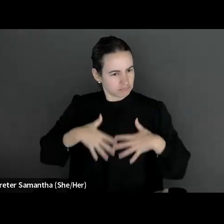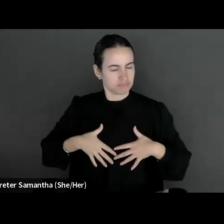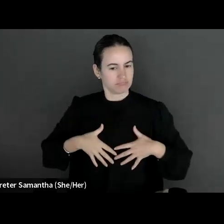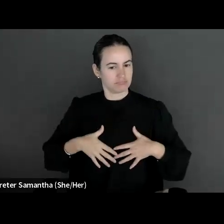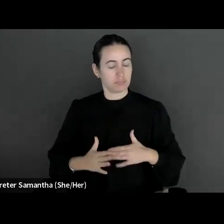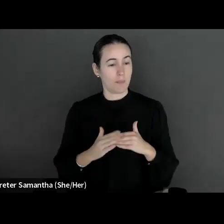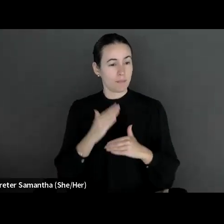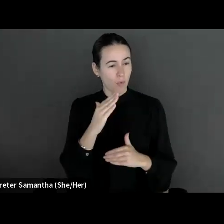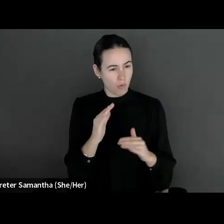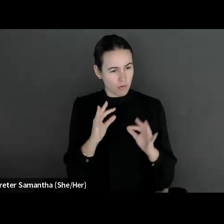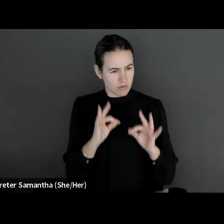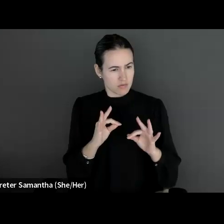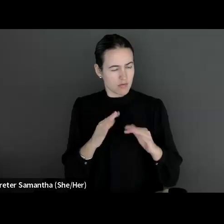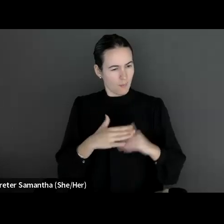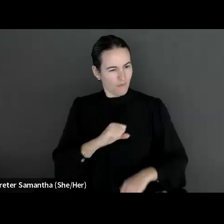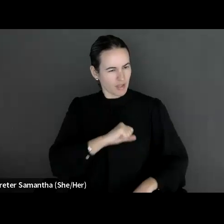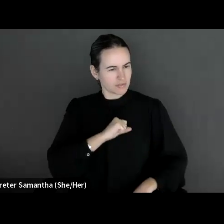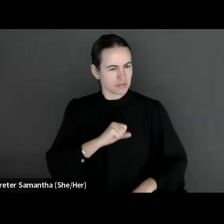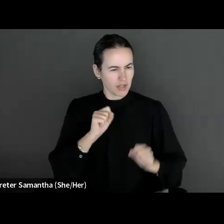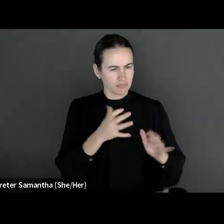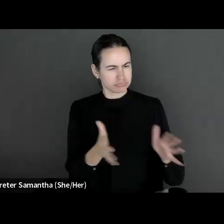you are, the faster you are able to sign.